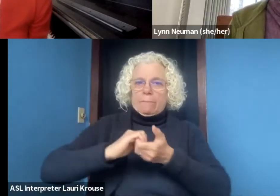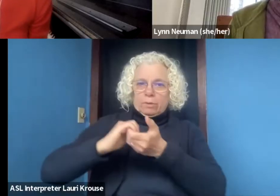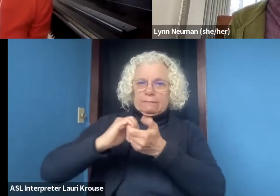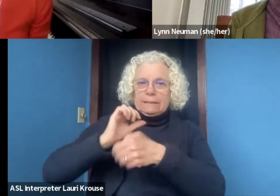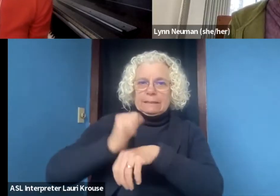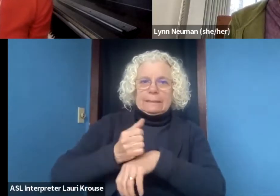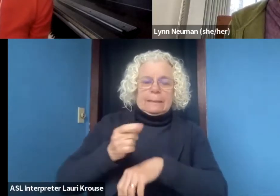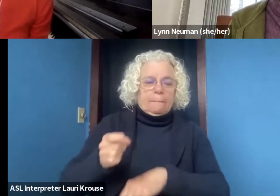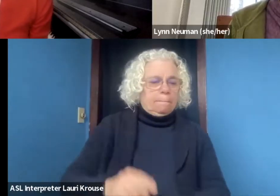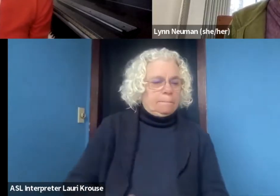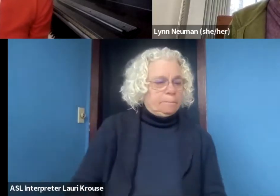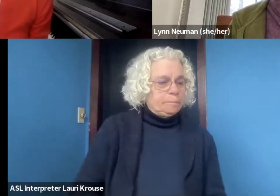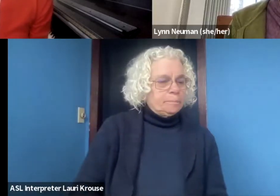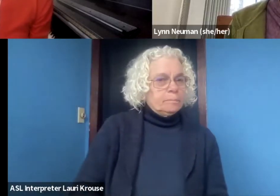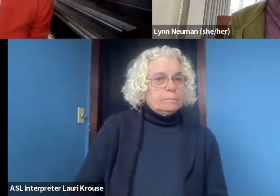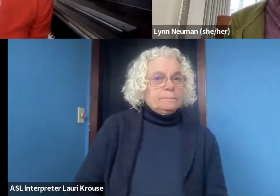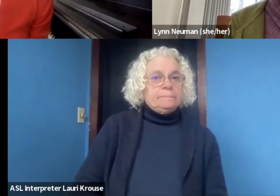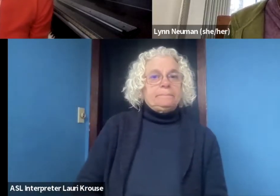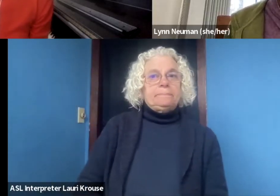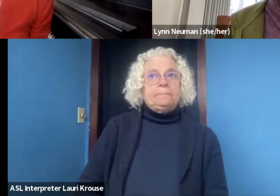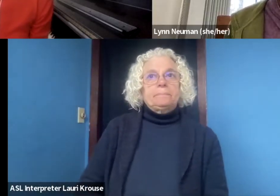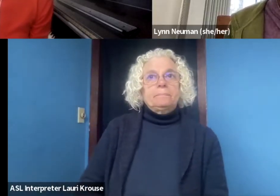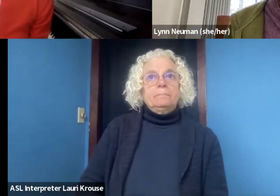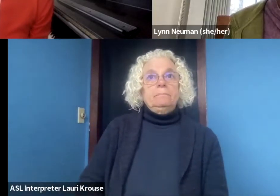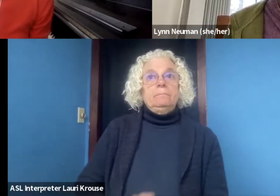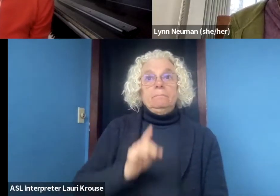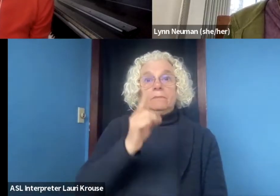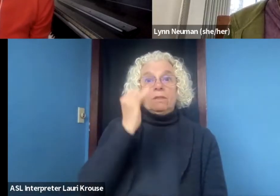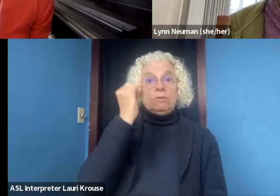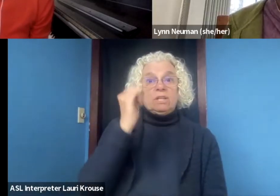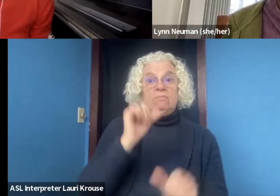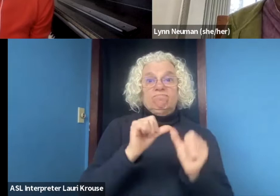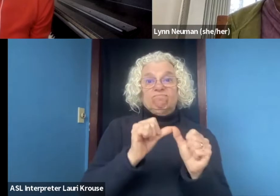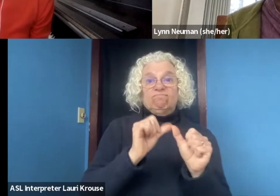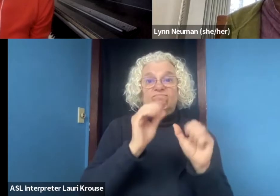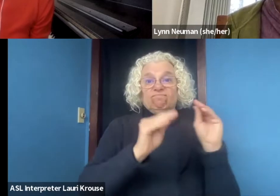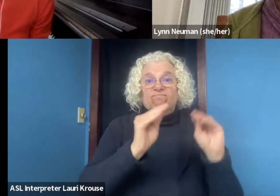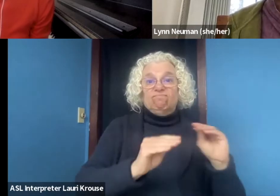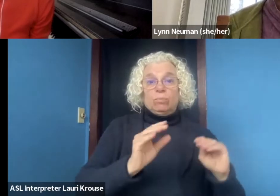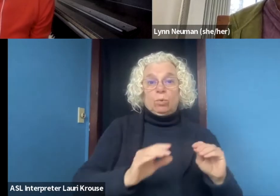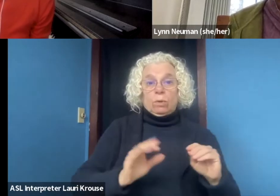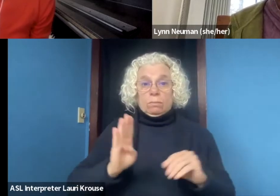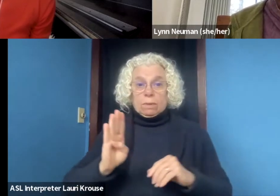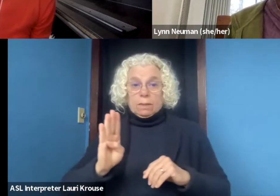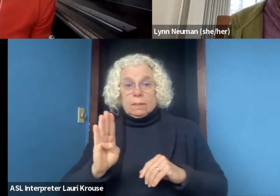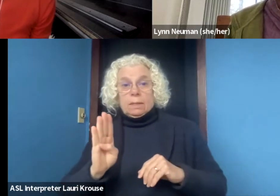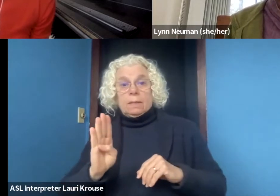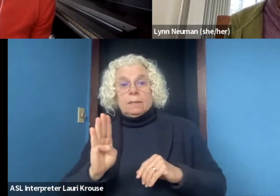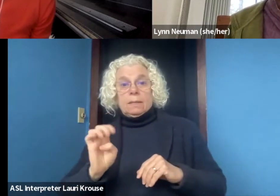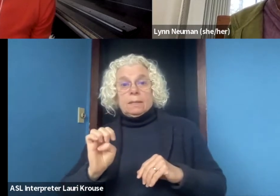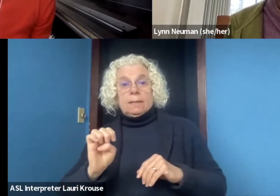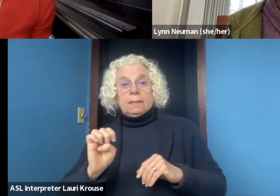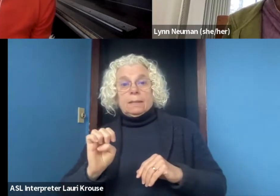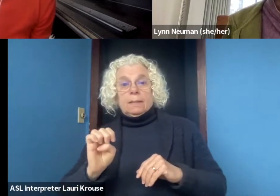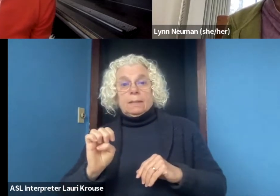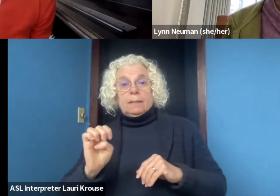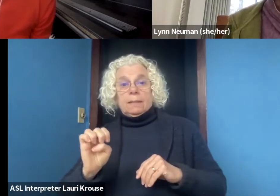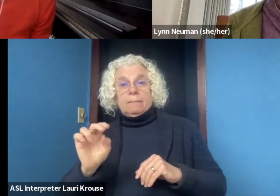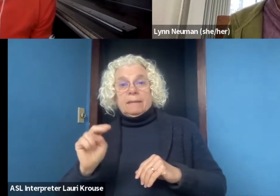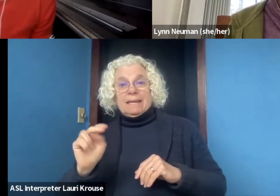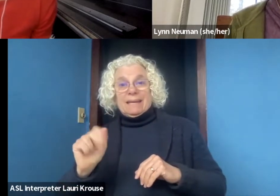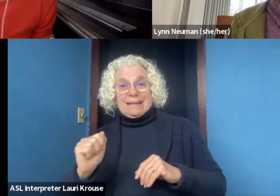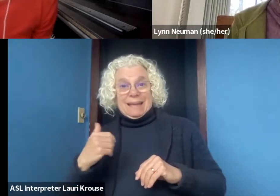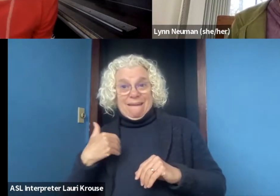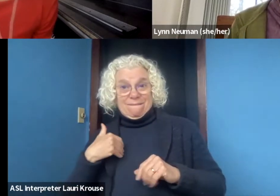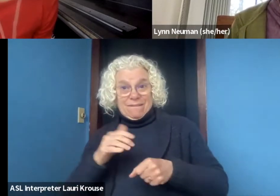I think we can continue populating this as we go. Beata, are you getting enough to work with? Yes, thank you so